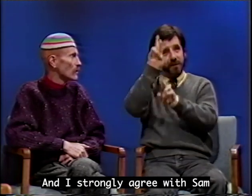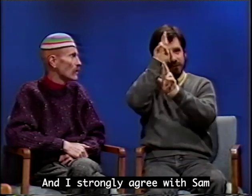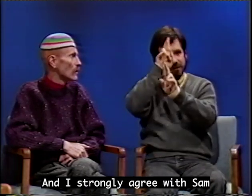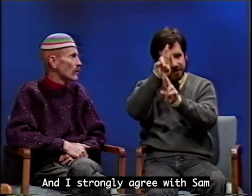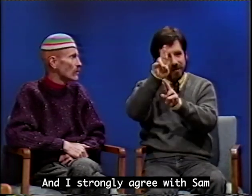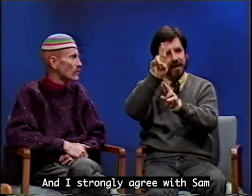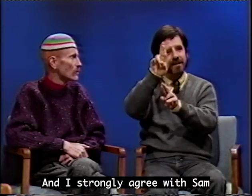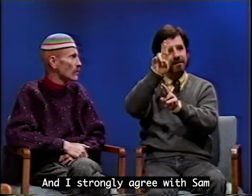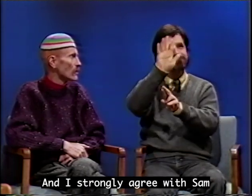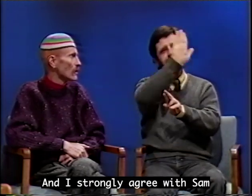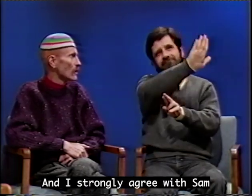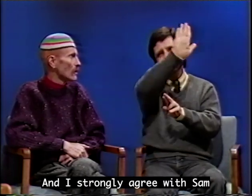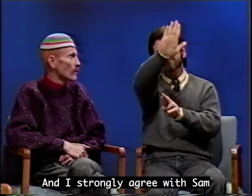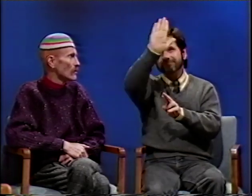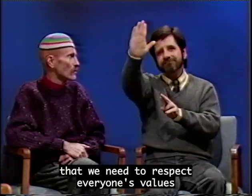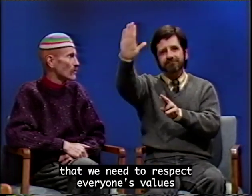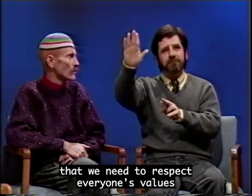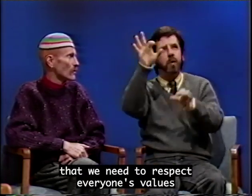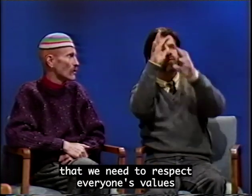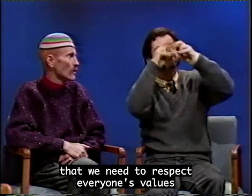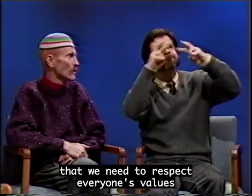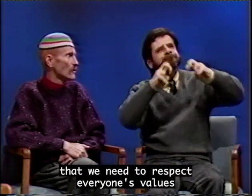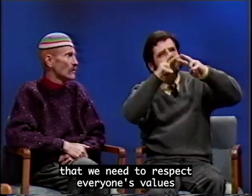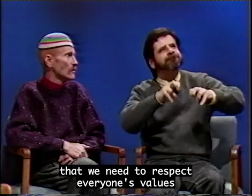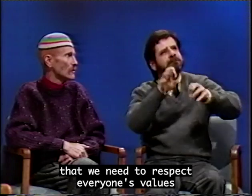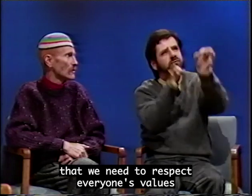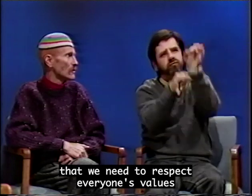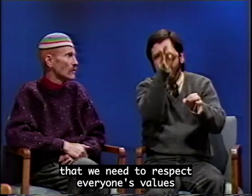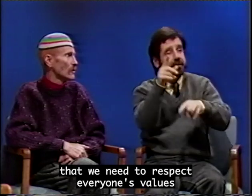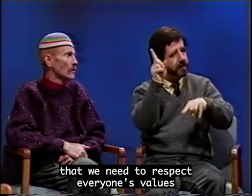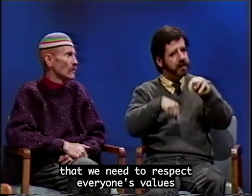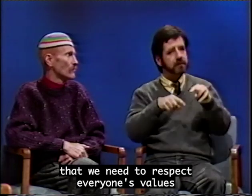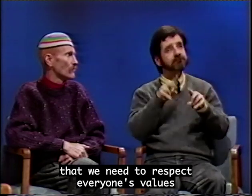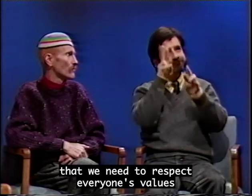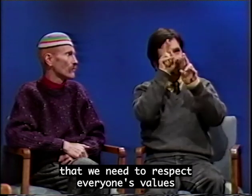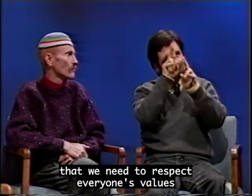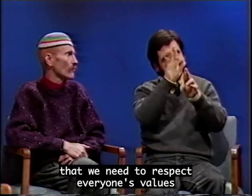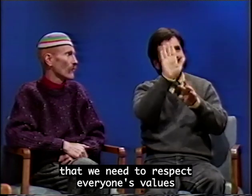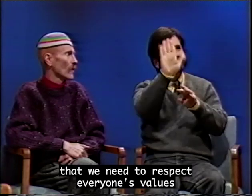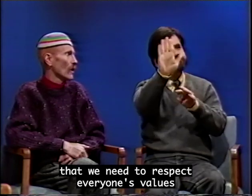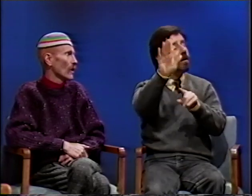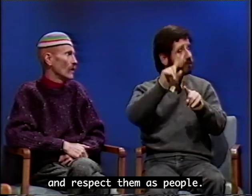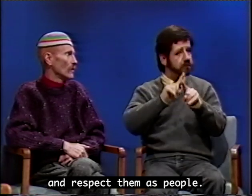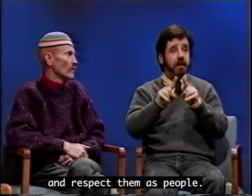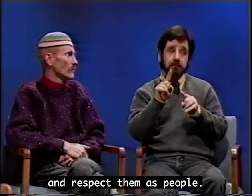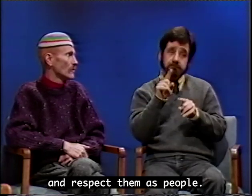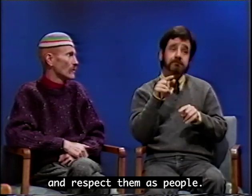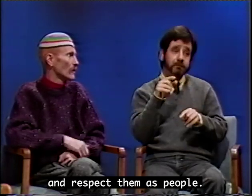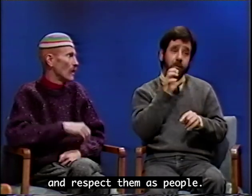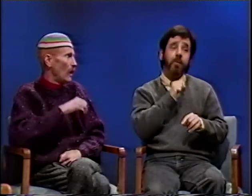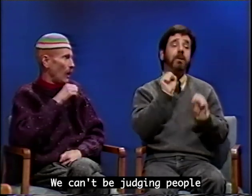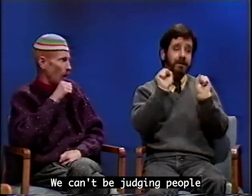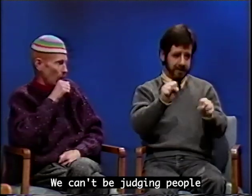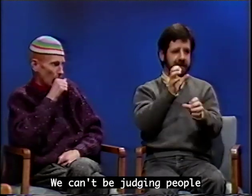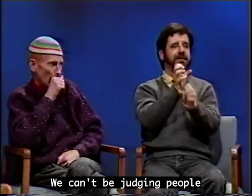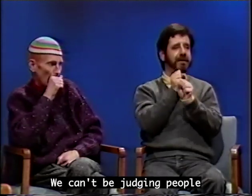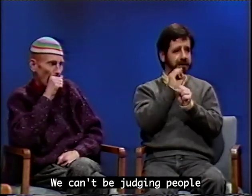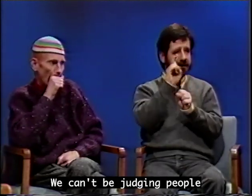I strongly agree with Sam that we need to respect everyone's values and respect them as people. We can't